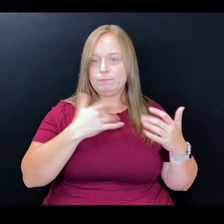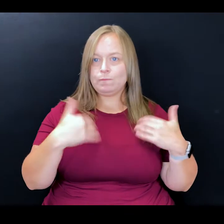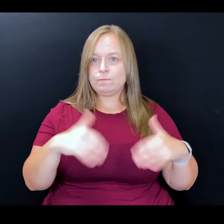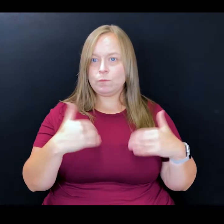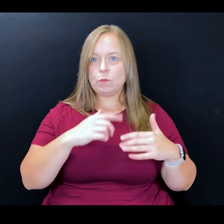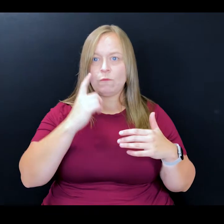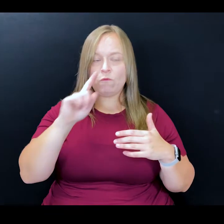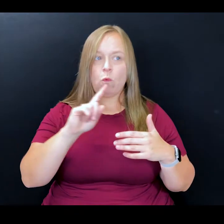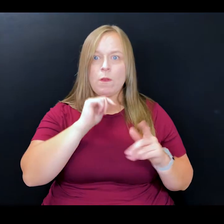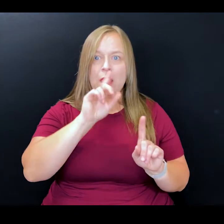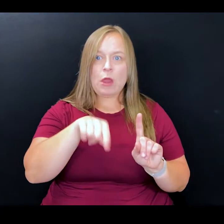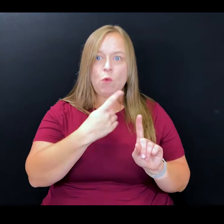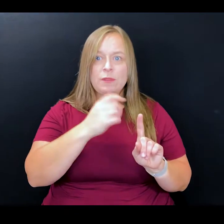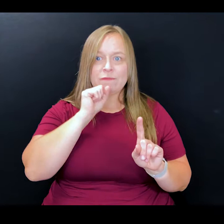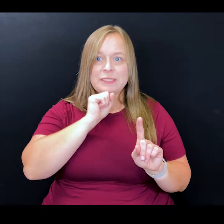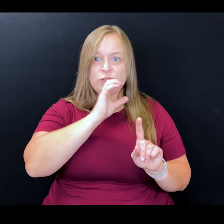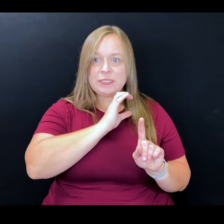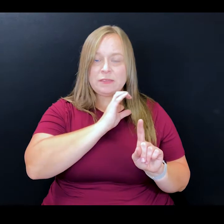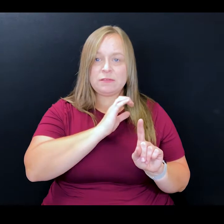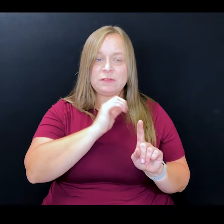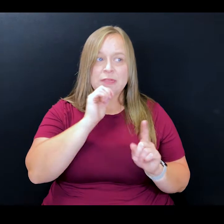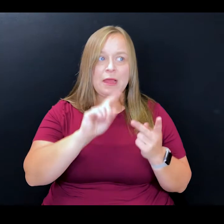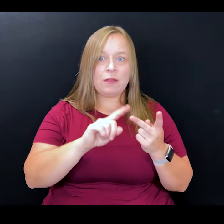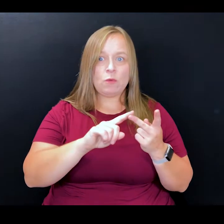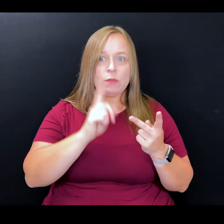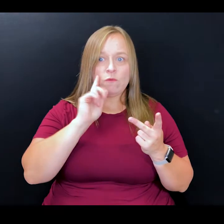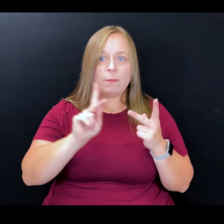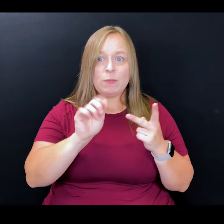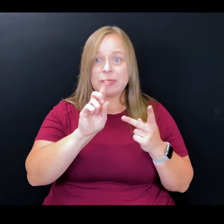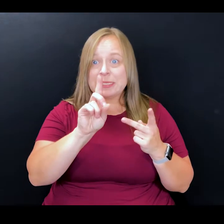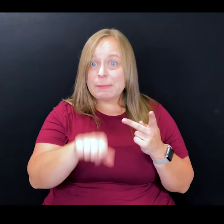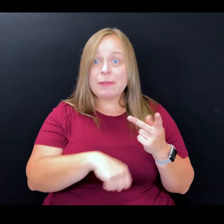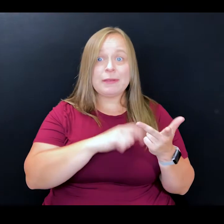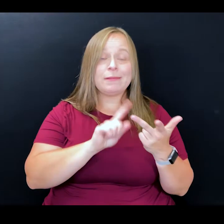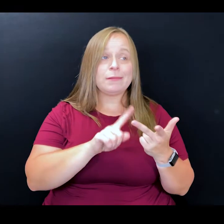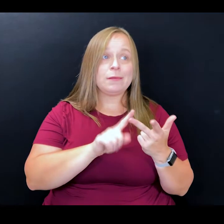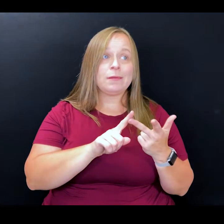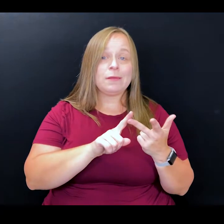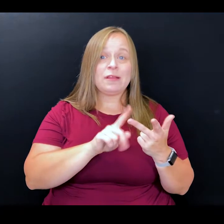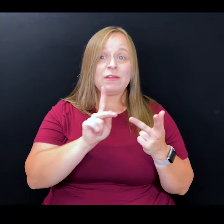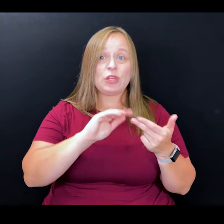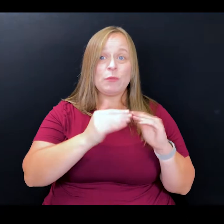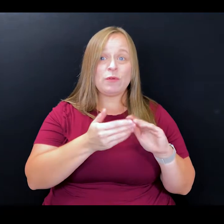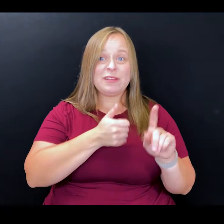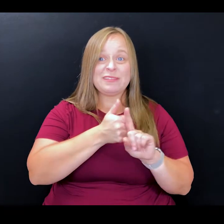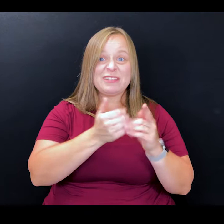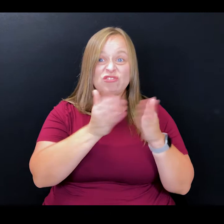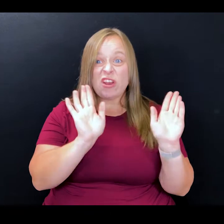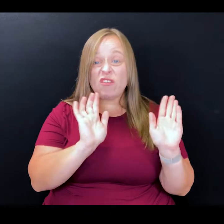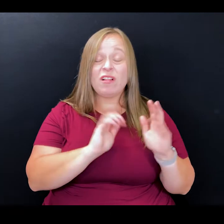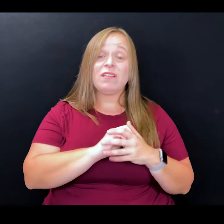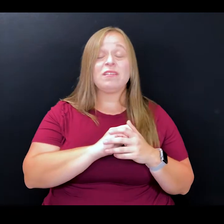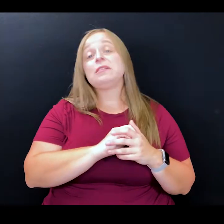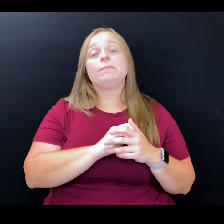concern, I think, for not only for seniors, not only for the people with disabilities, but also for the community in